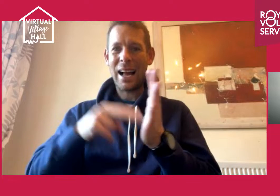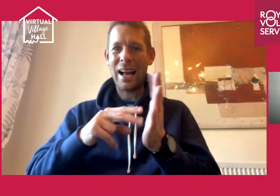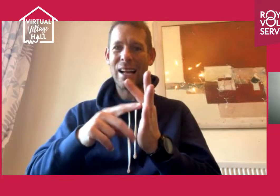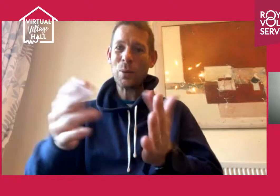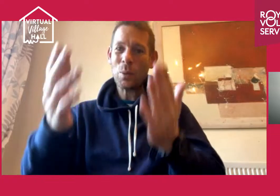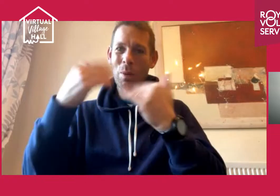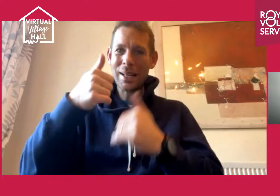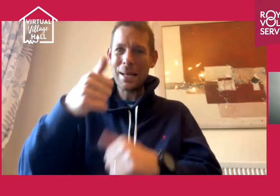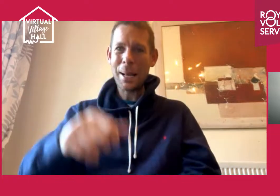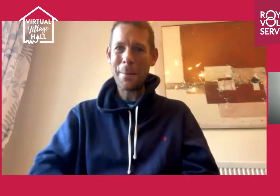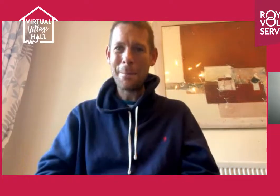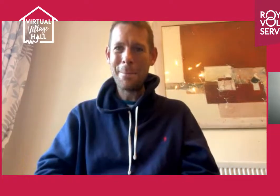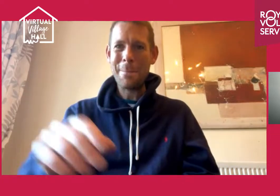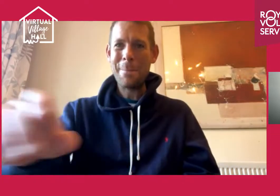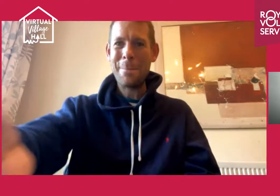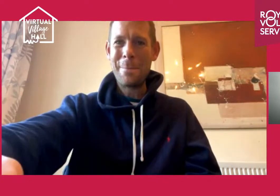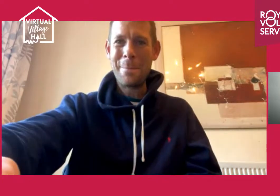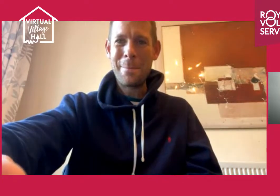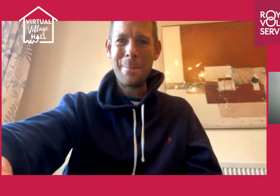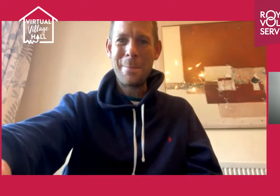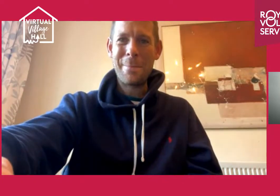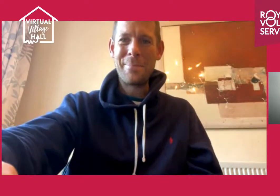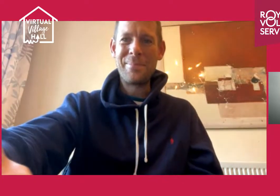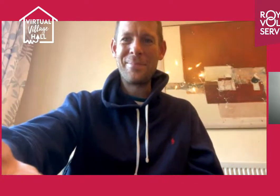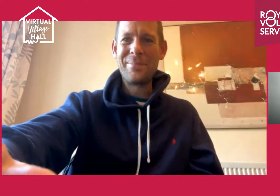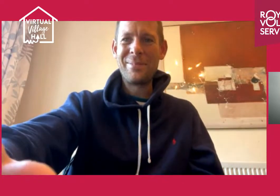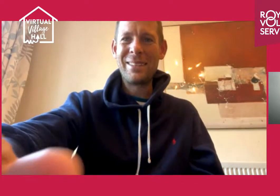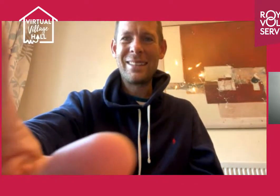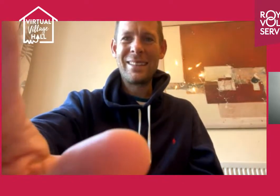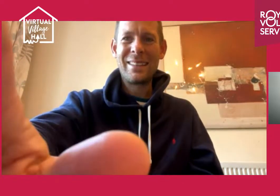Hello, Kellyanne. How are you? You're very welcome. Lovely to have you.